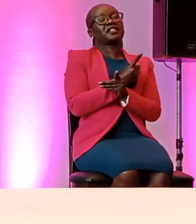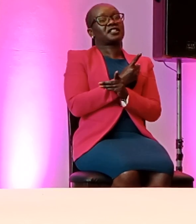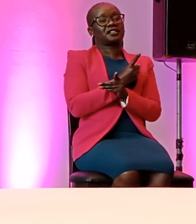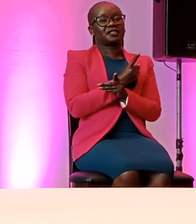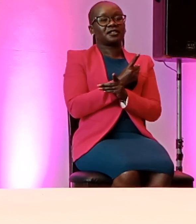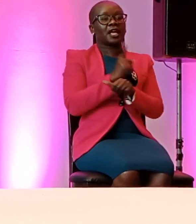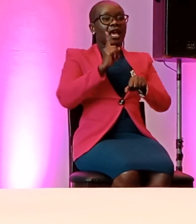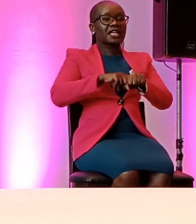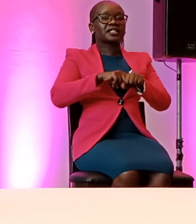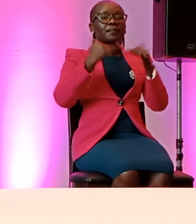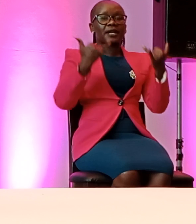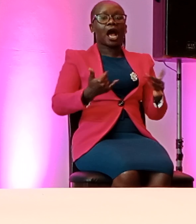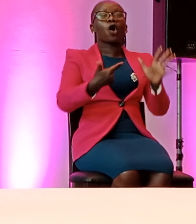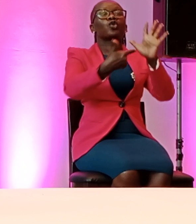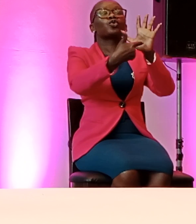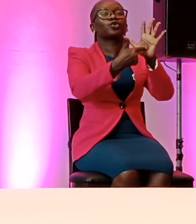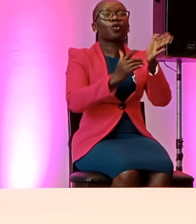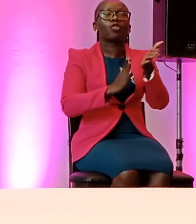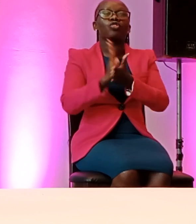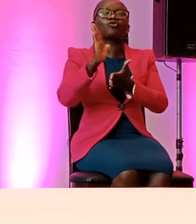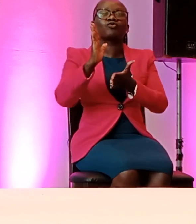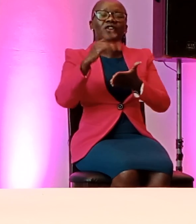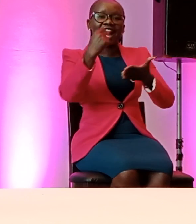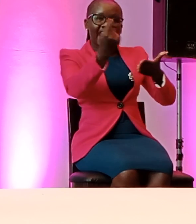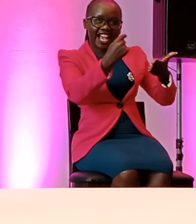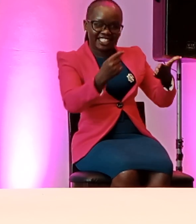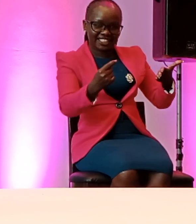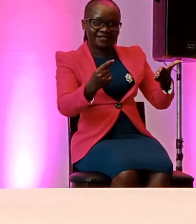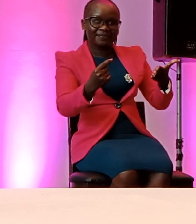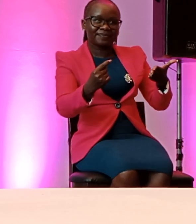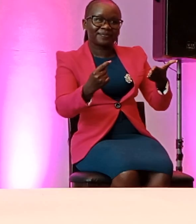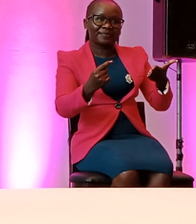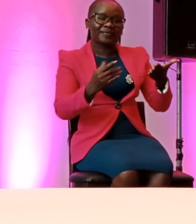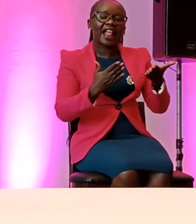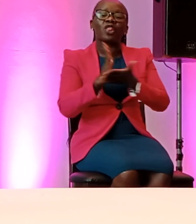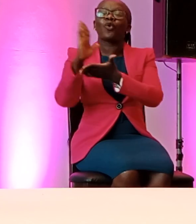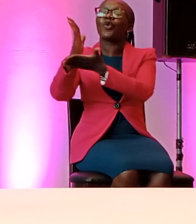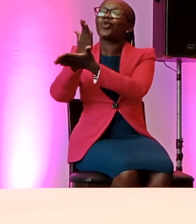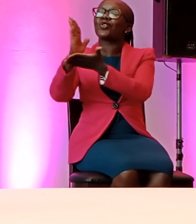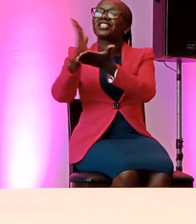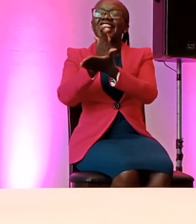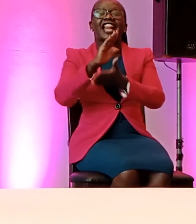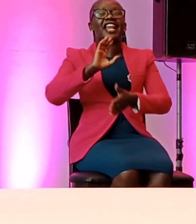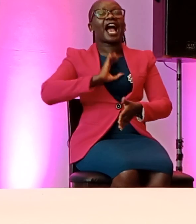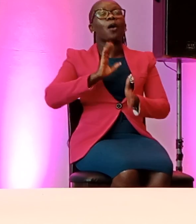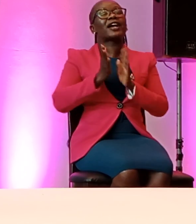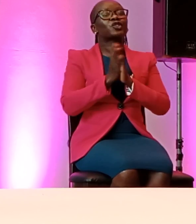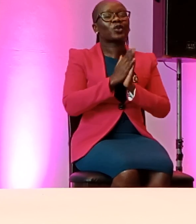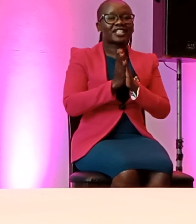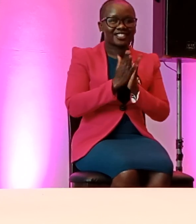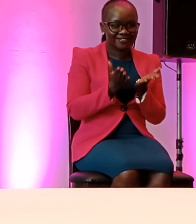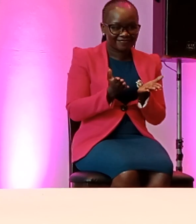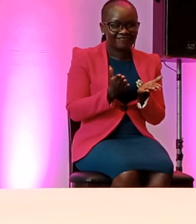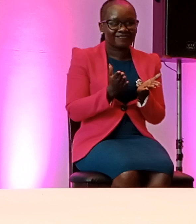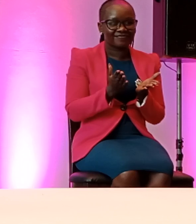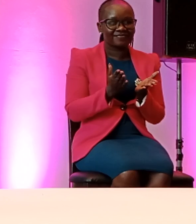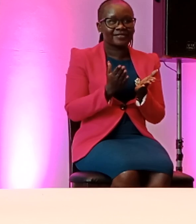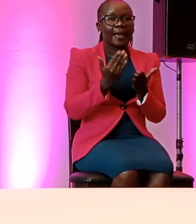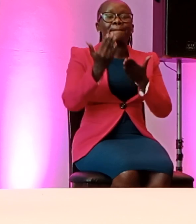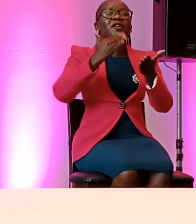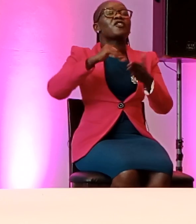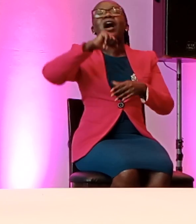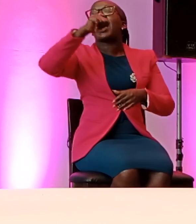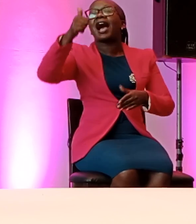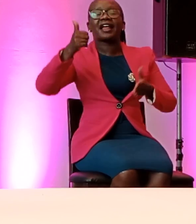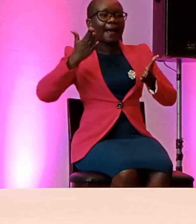it is time to show them through writing, through sharing our stories, before